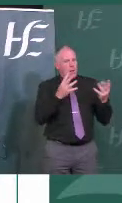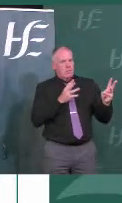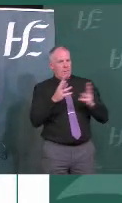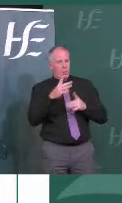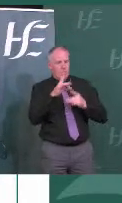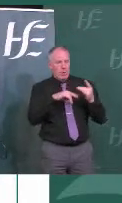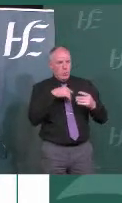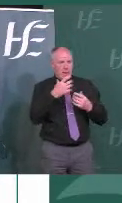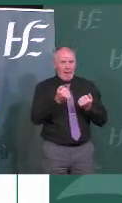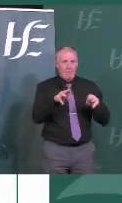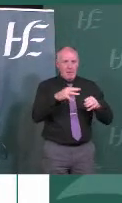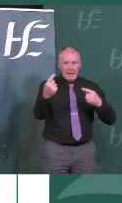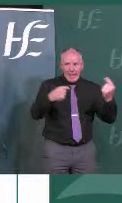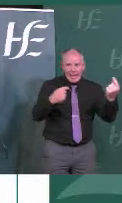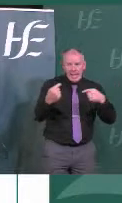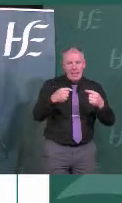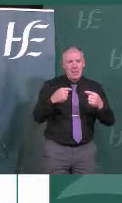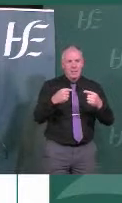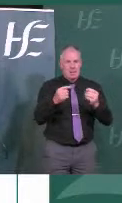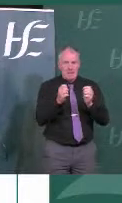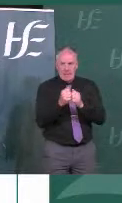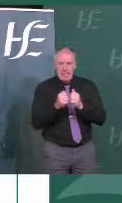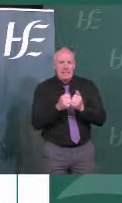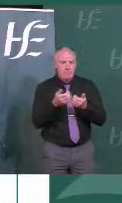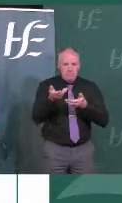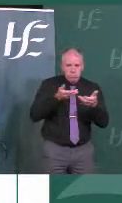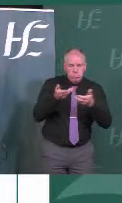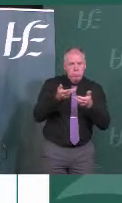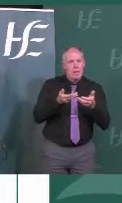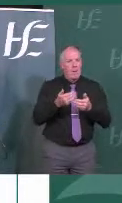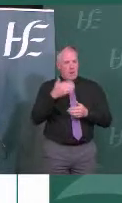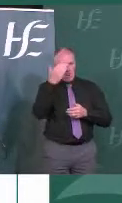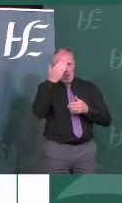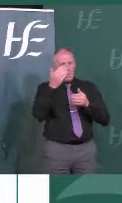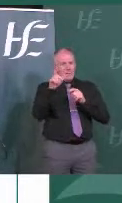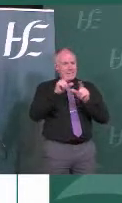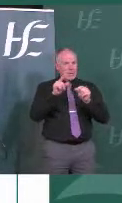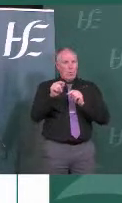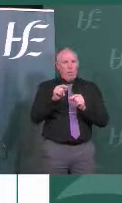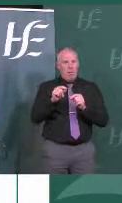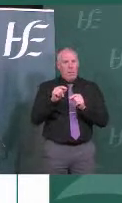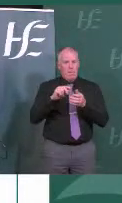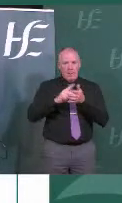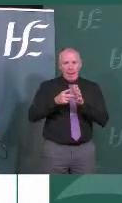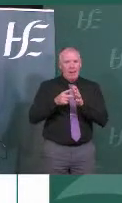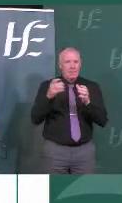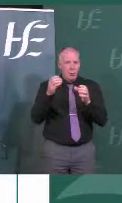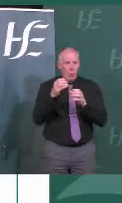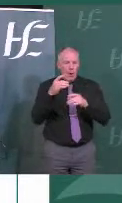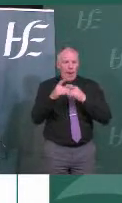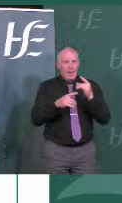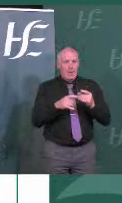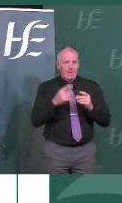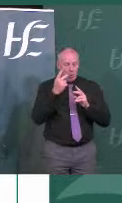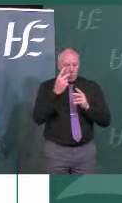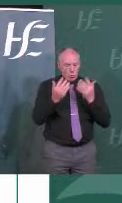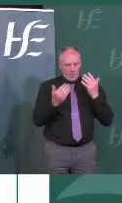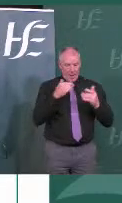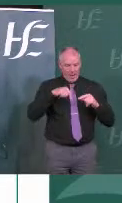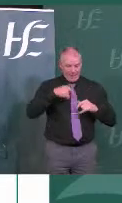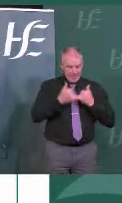can see that in our activity in terms of the amount of scheduled care that is being booked in. And our inpatients, so when you look at this year compared to last